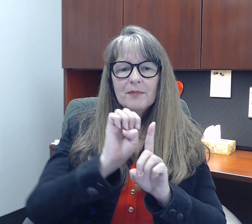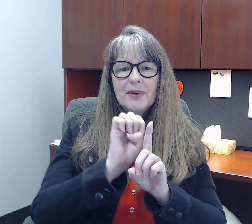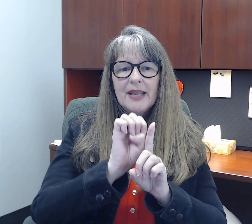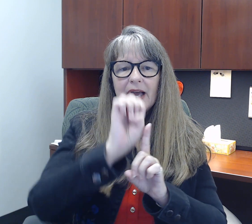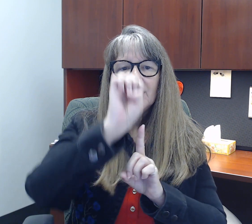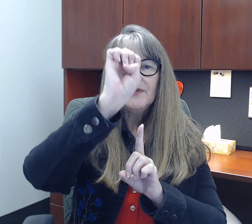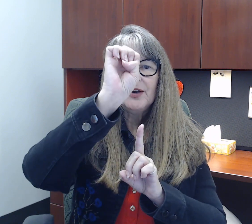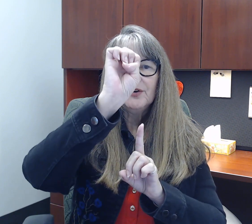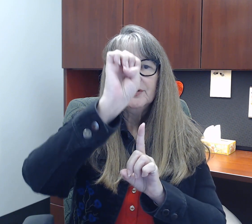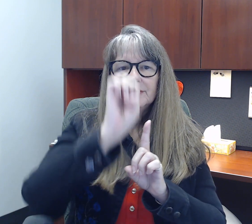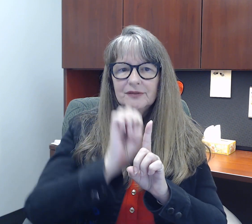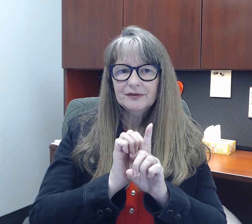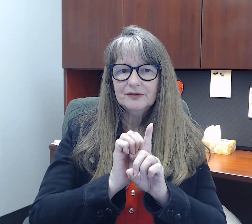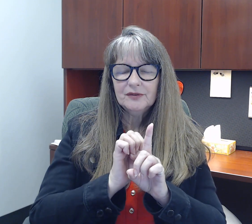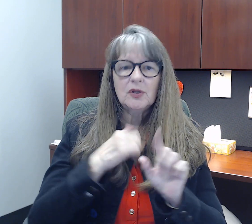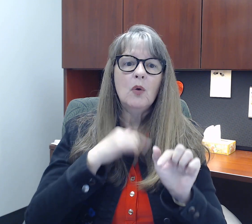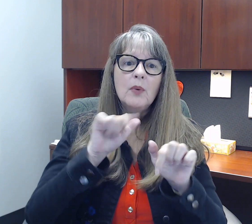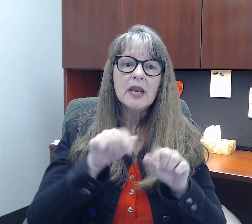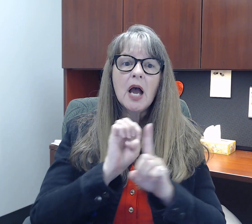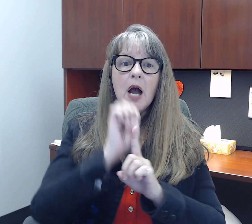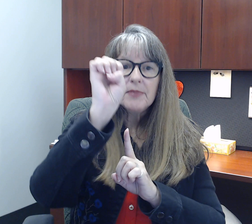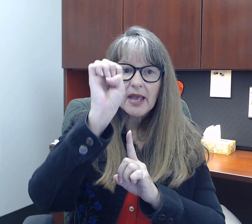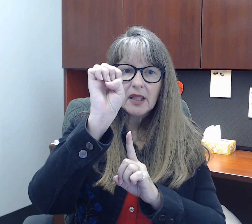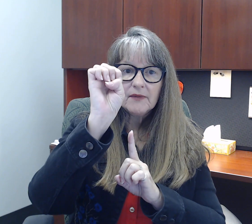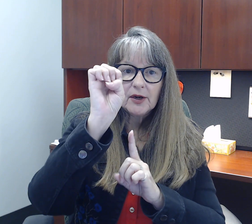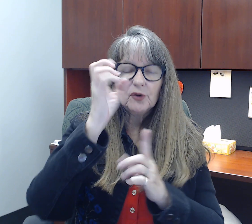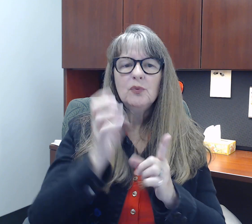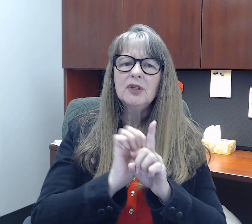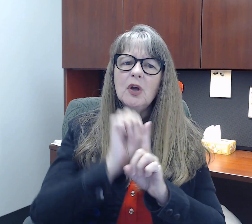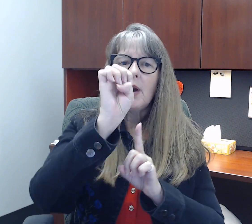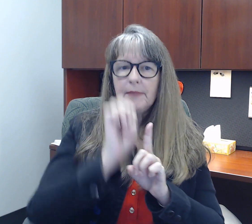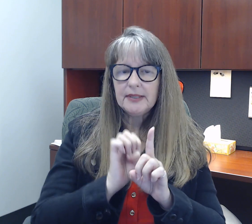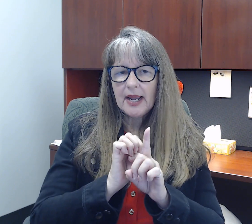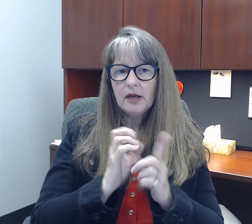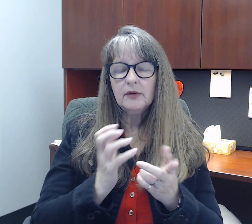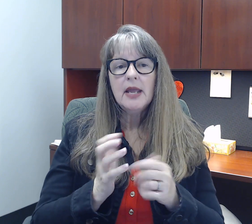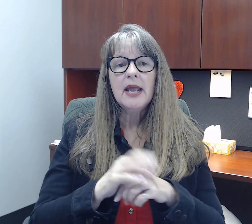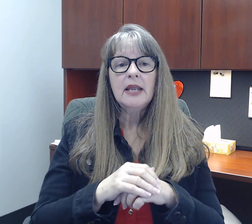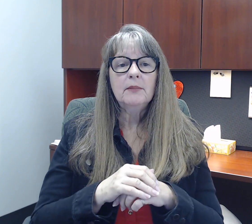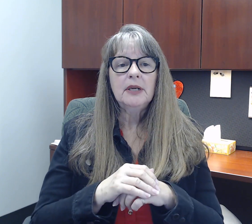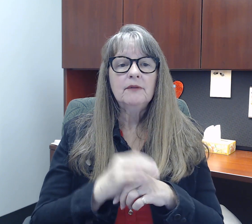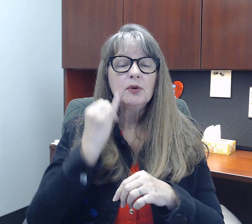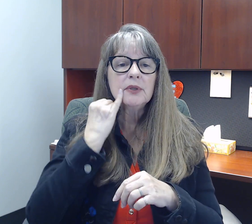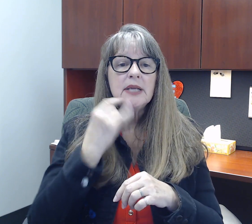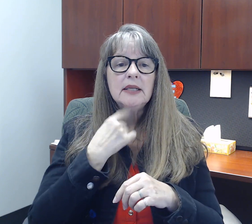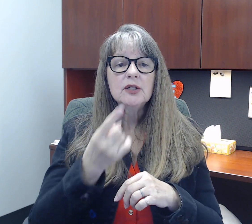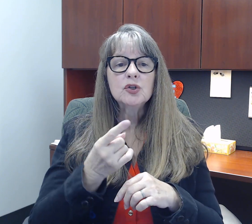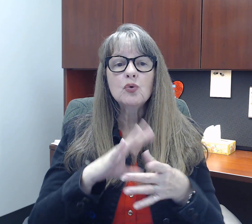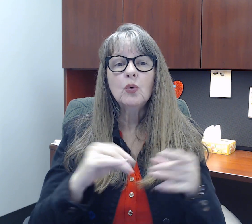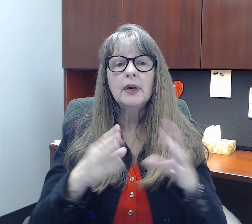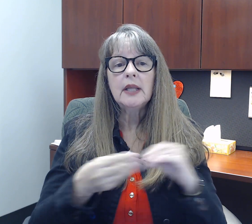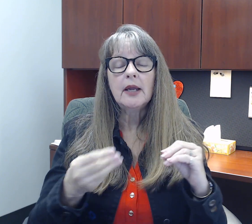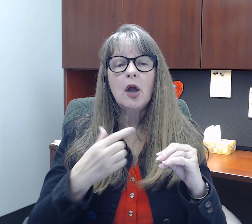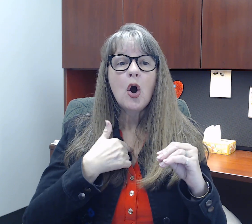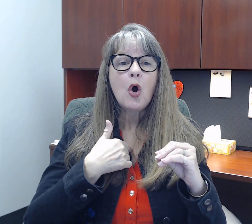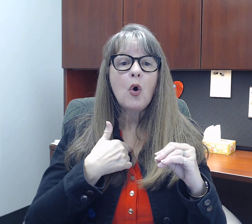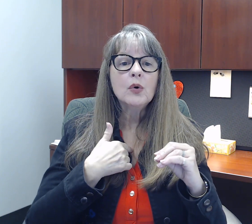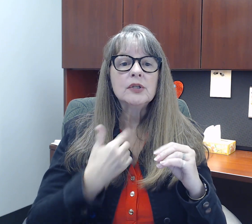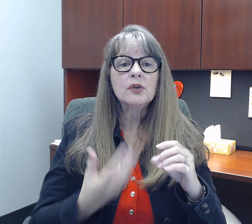but elevator. So I went up the elevator. You wouldn't go up and down. I mean, if you were telling the story like, oh, and so then